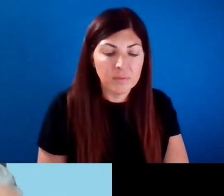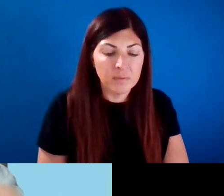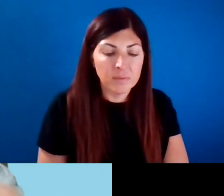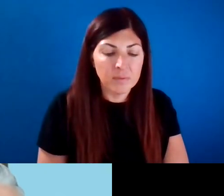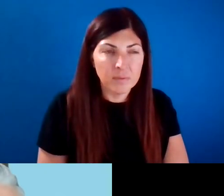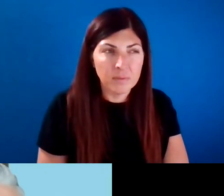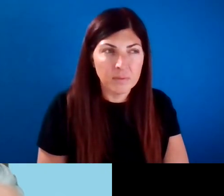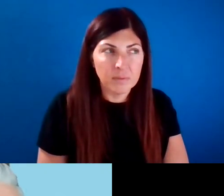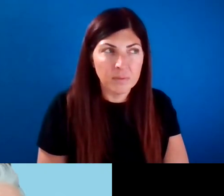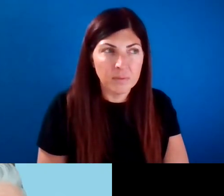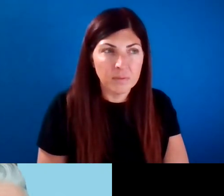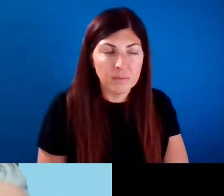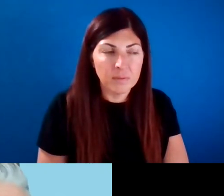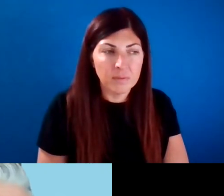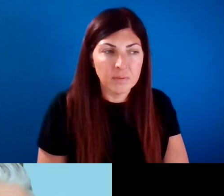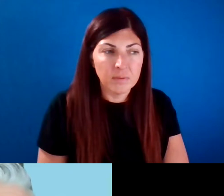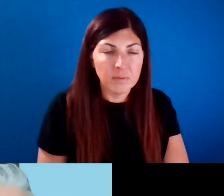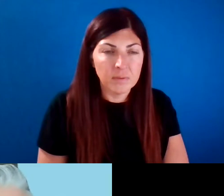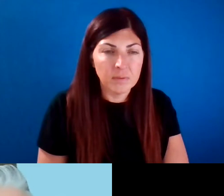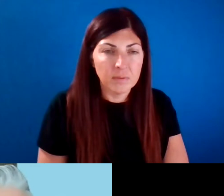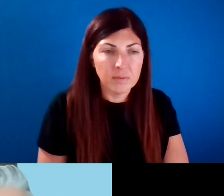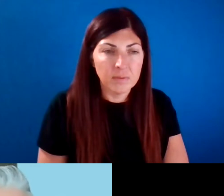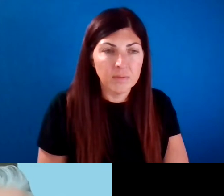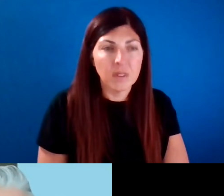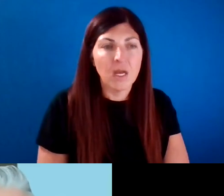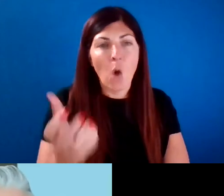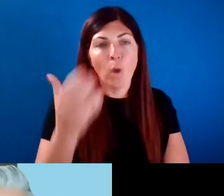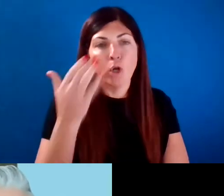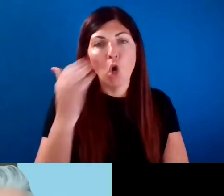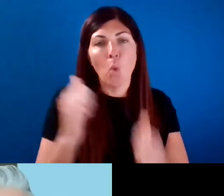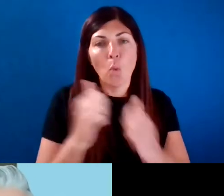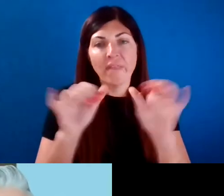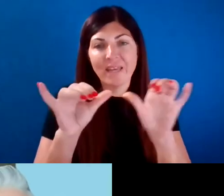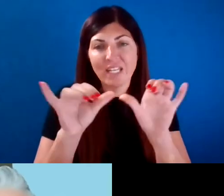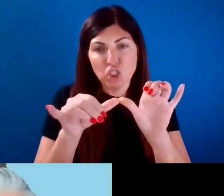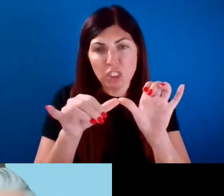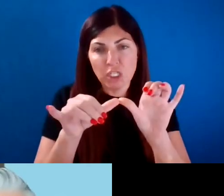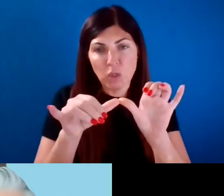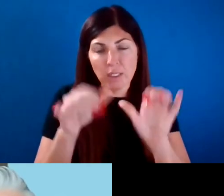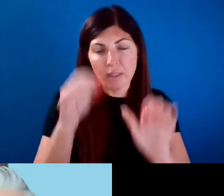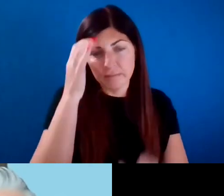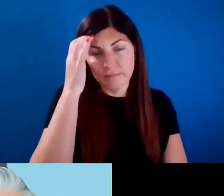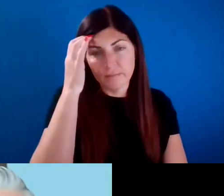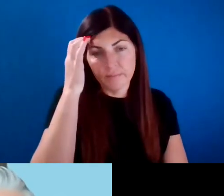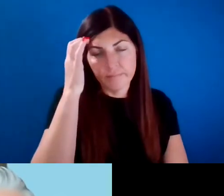know with the engineering, like